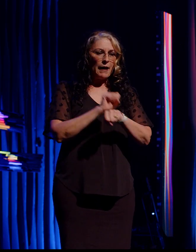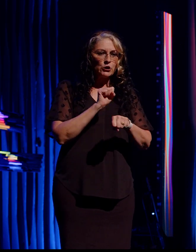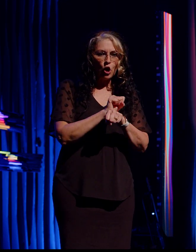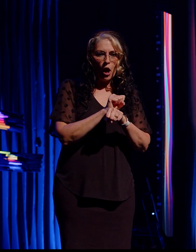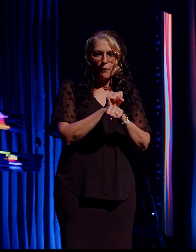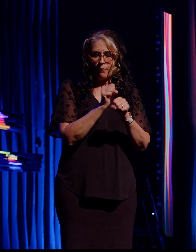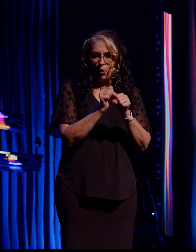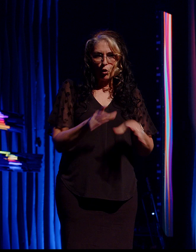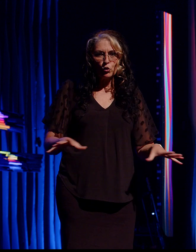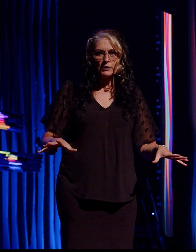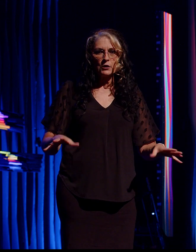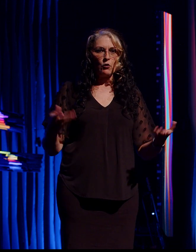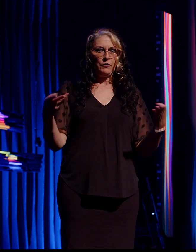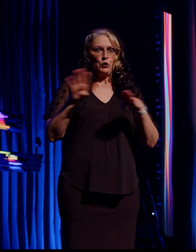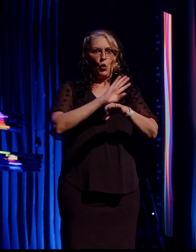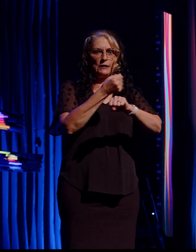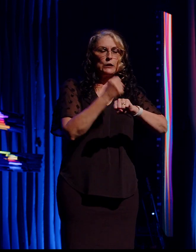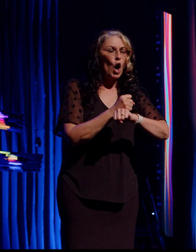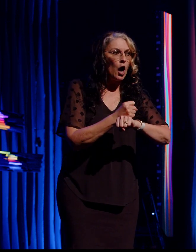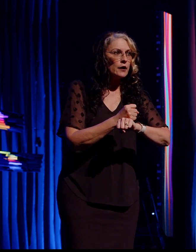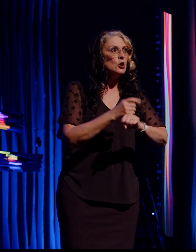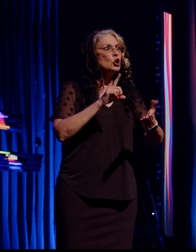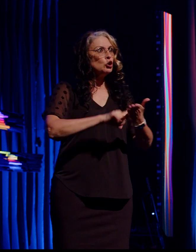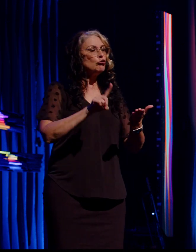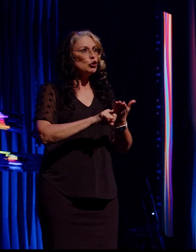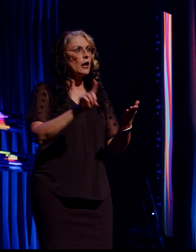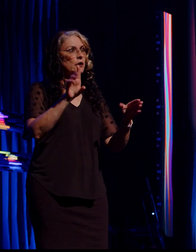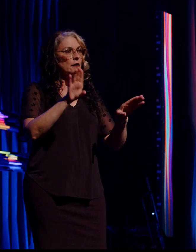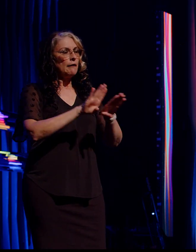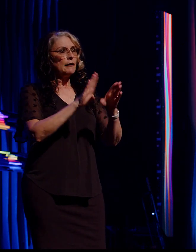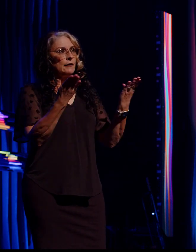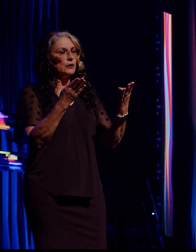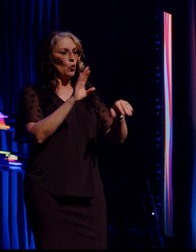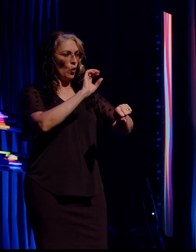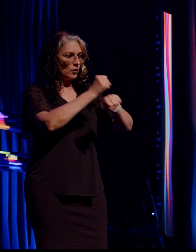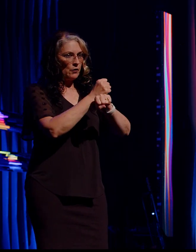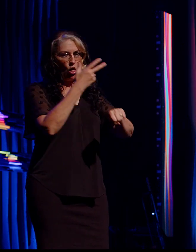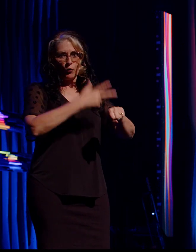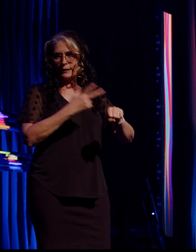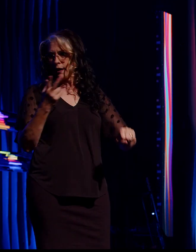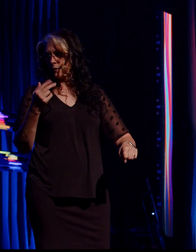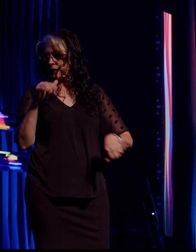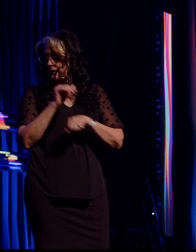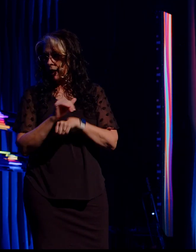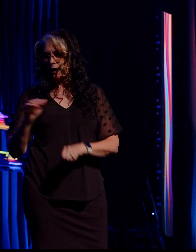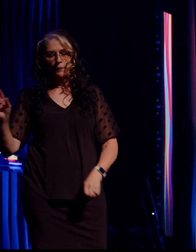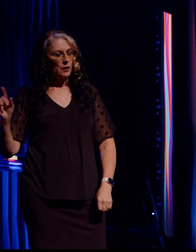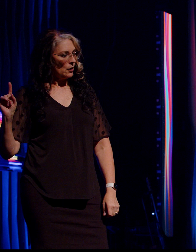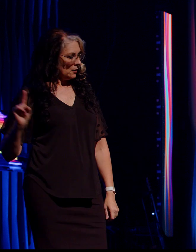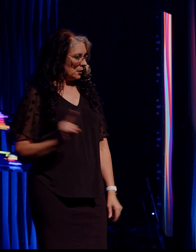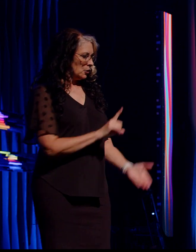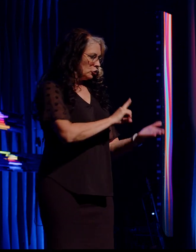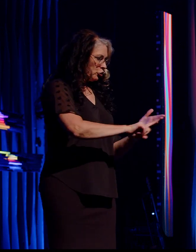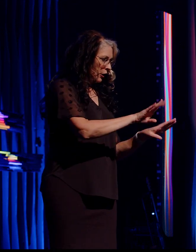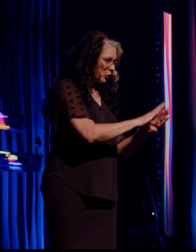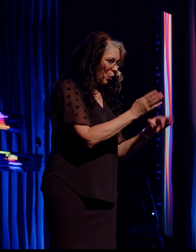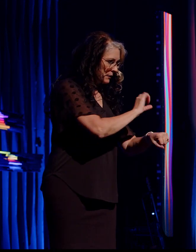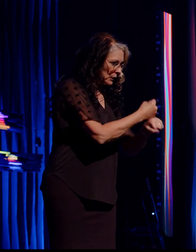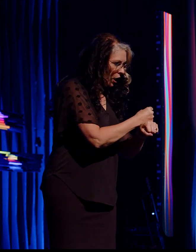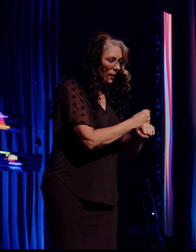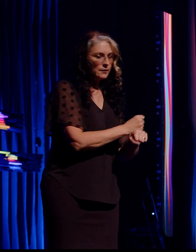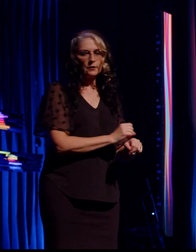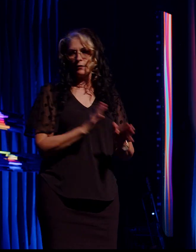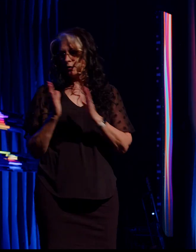fear if the door's locked. Have you ever checked the door like 3 times in a row at night? Like, did you lock it? I don't know. Let's go check it one more time. You know, let's just go check. I mean, we're